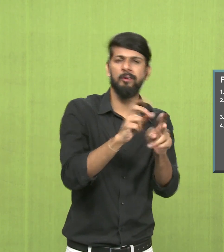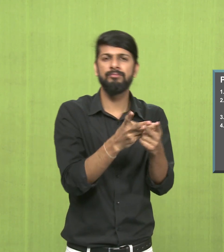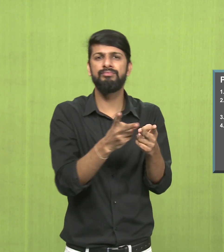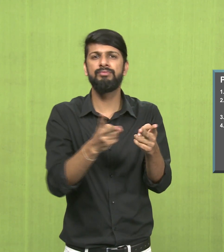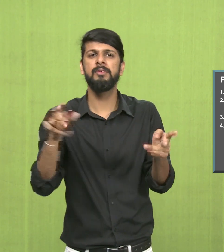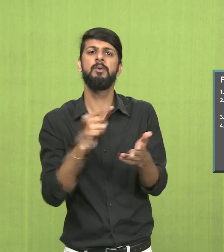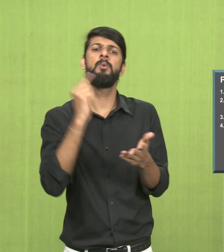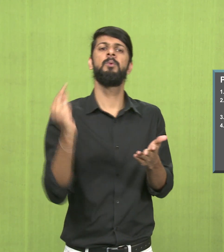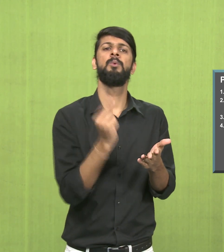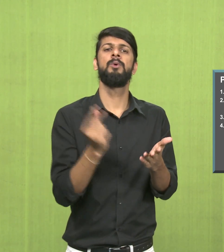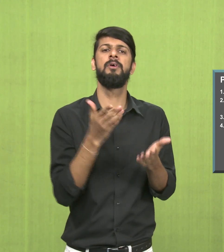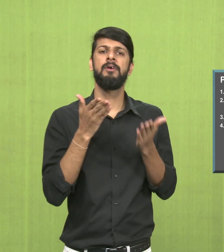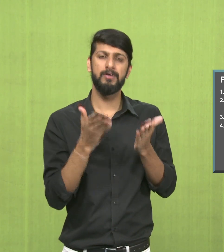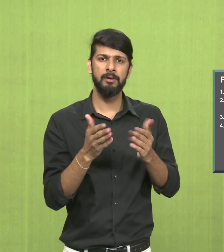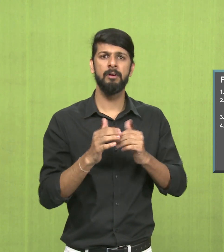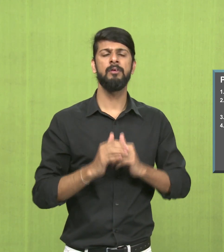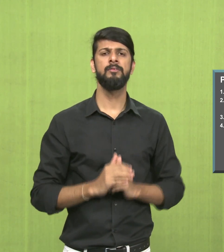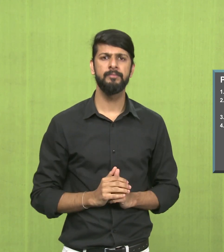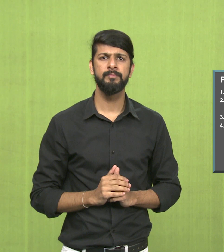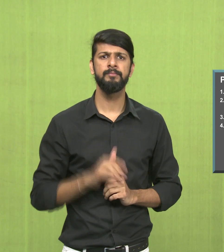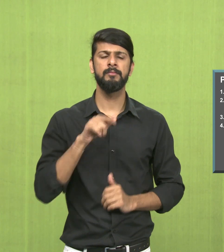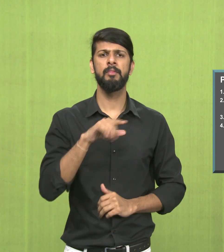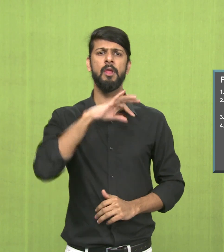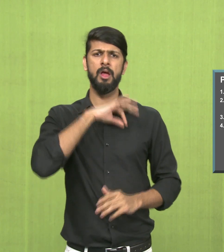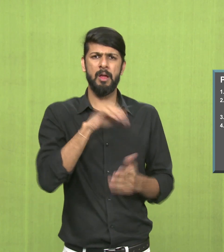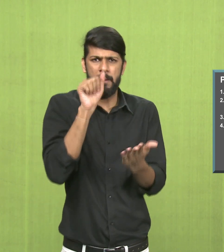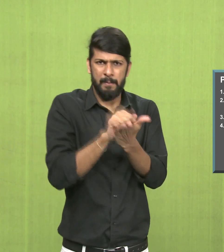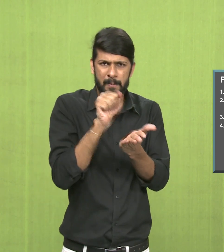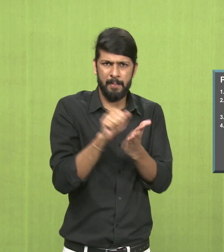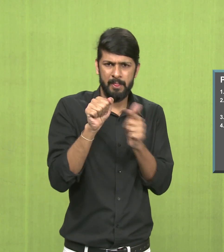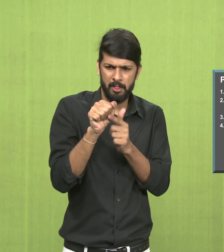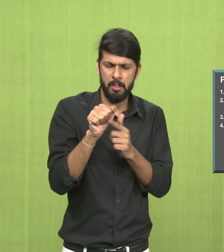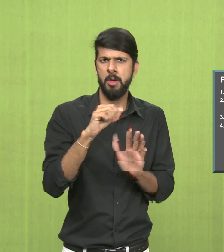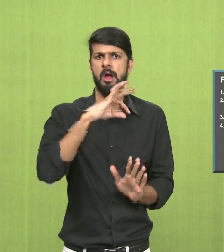can be used to design various kind of things. The advantages of block printing technique